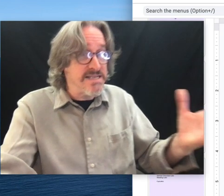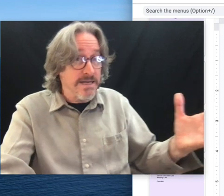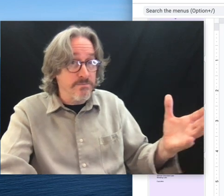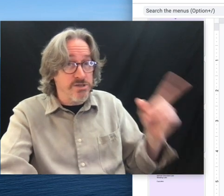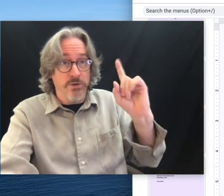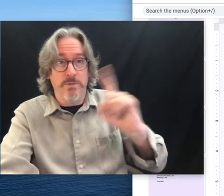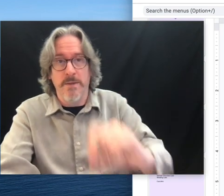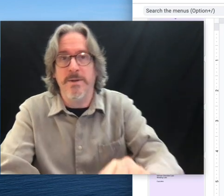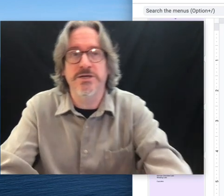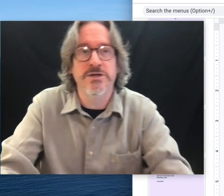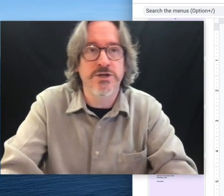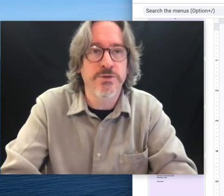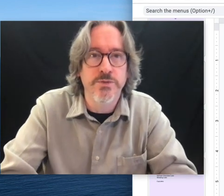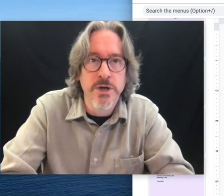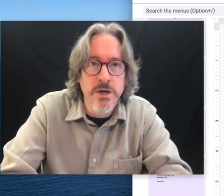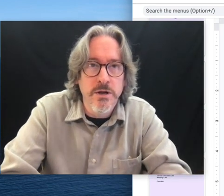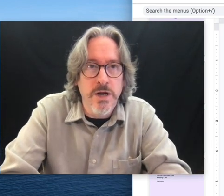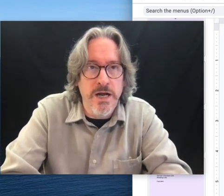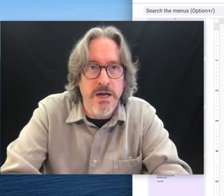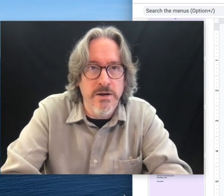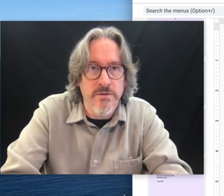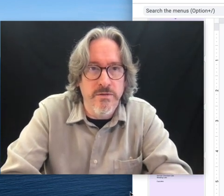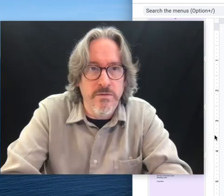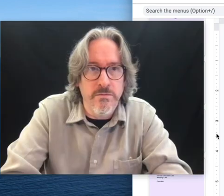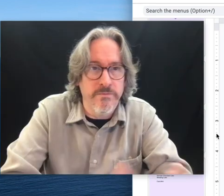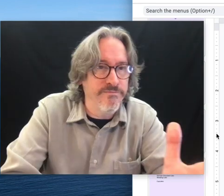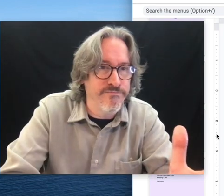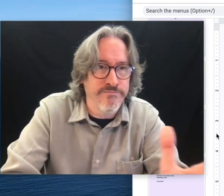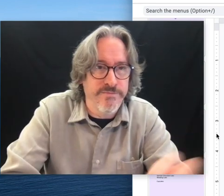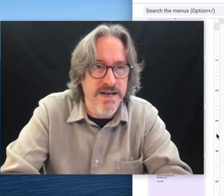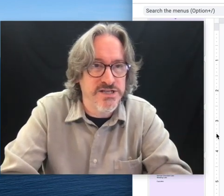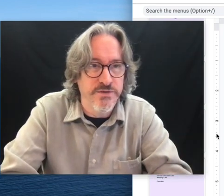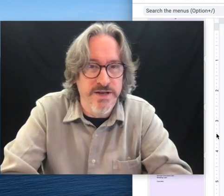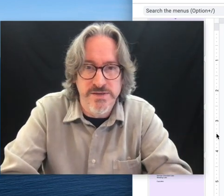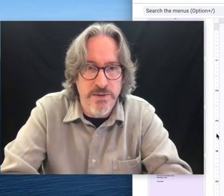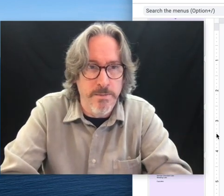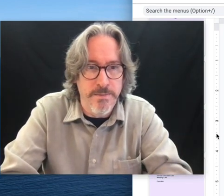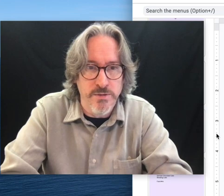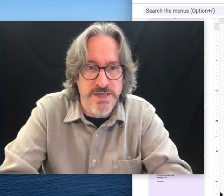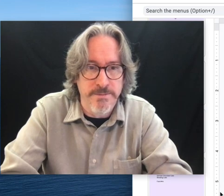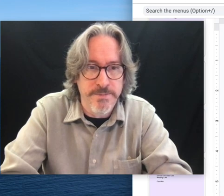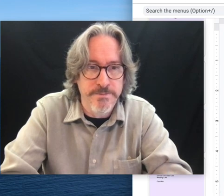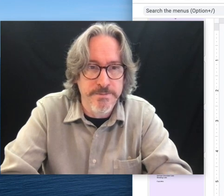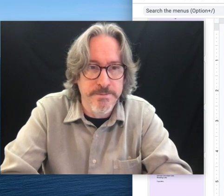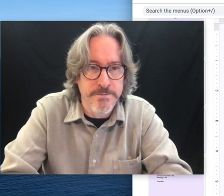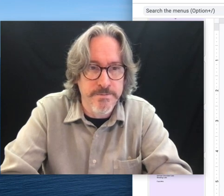And that's it. So I'm about to do the next 2 videos. They will be posted up.